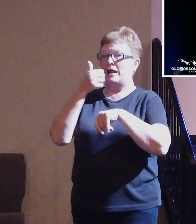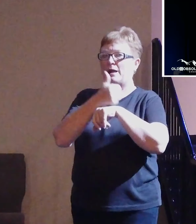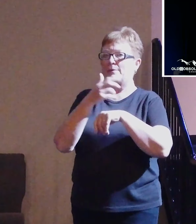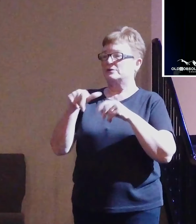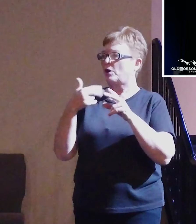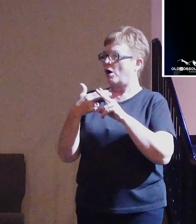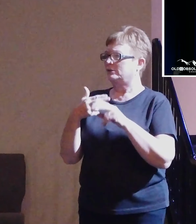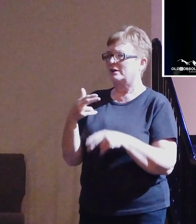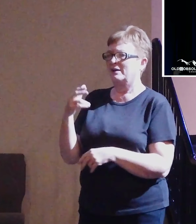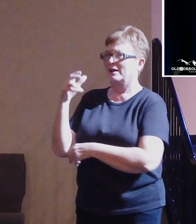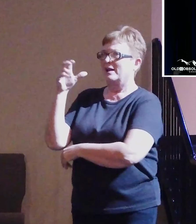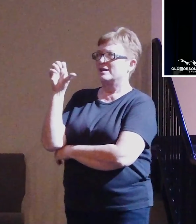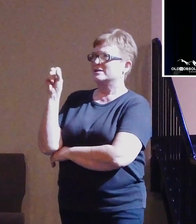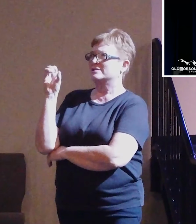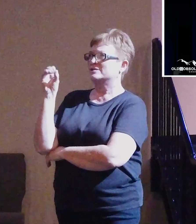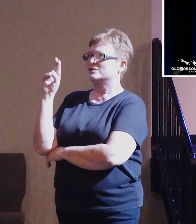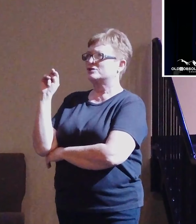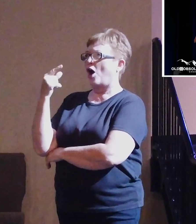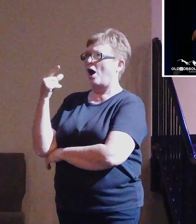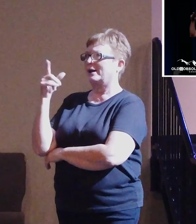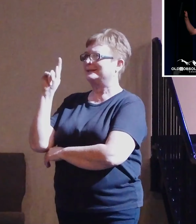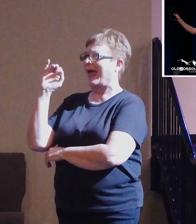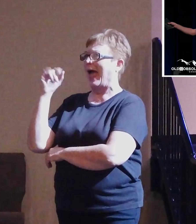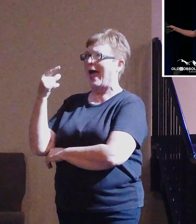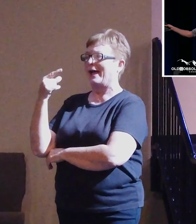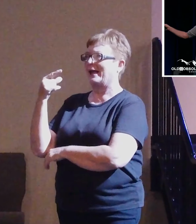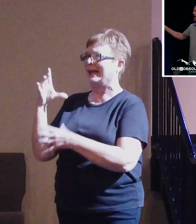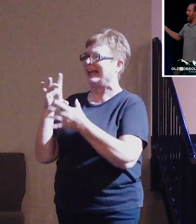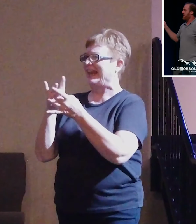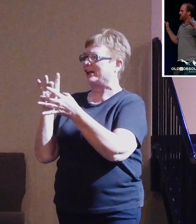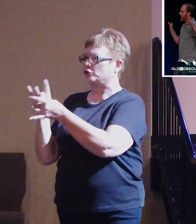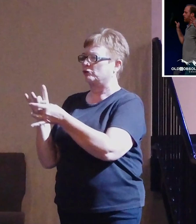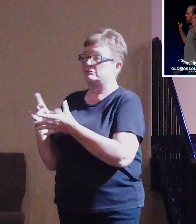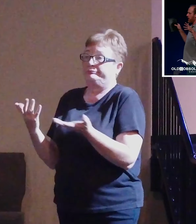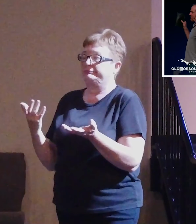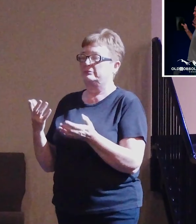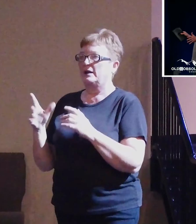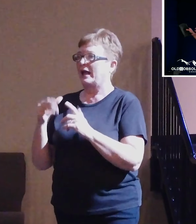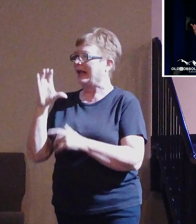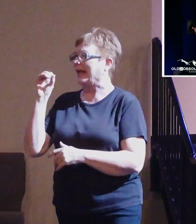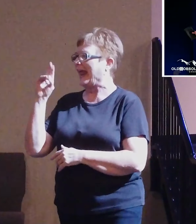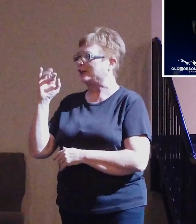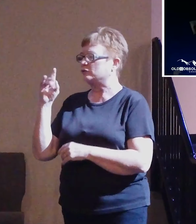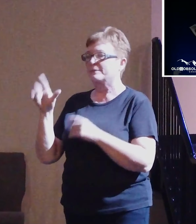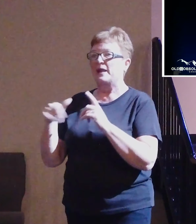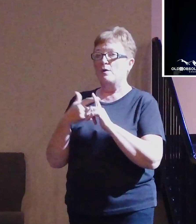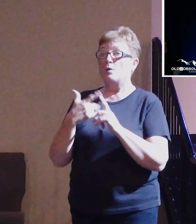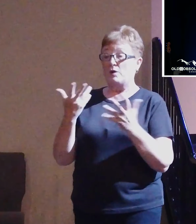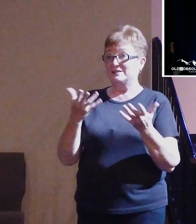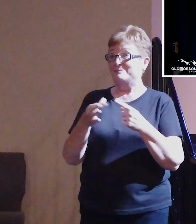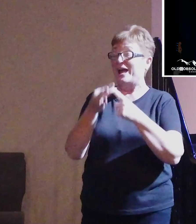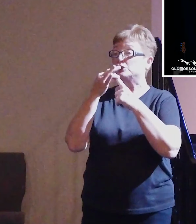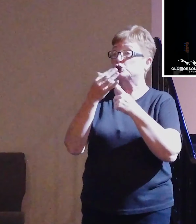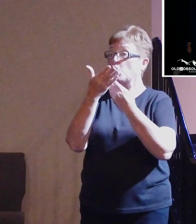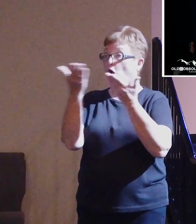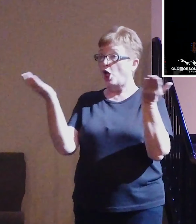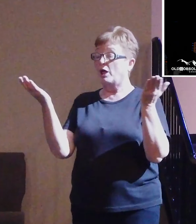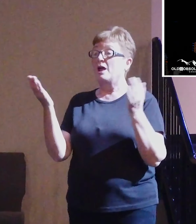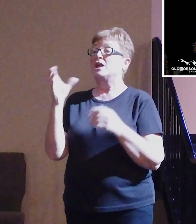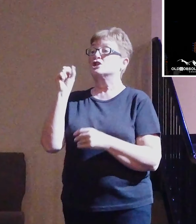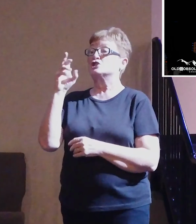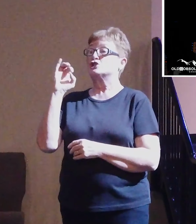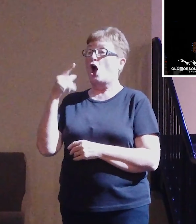Connectors. So they basically put out an ad that said, we're looking for people that have special trading in Songtag